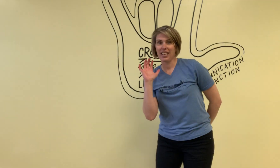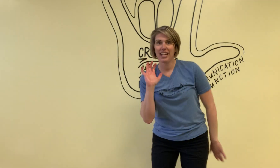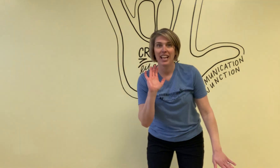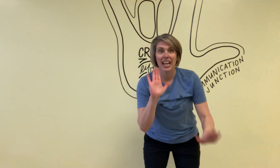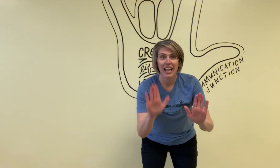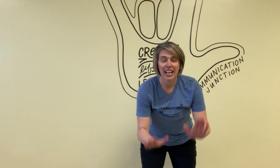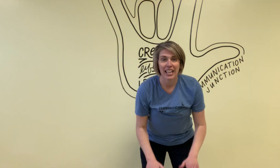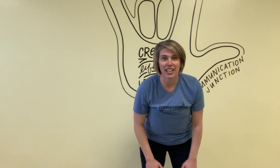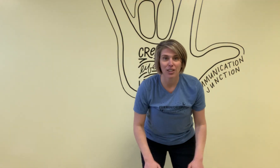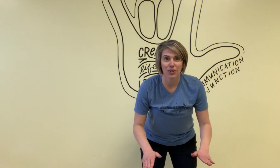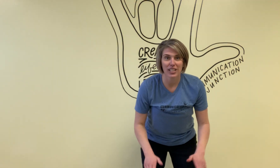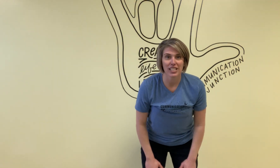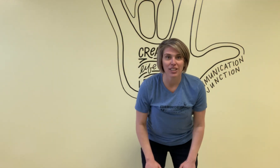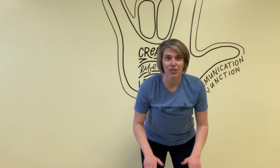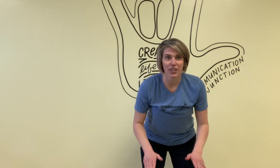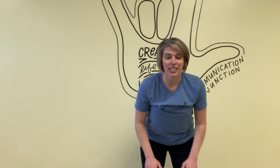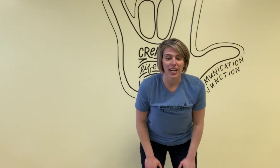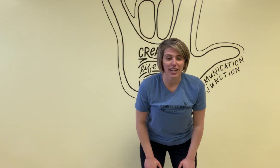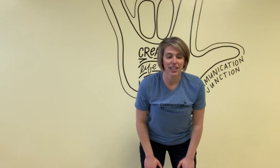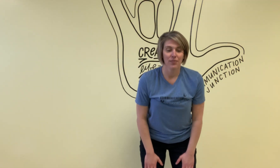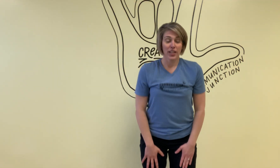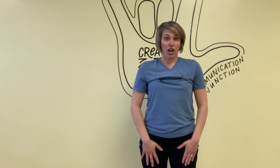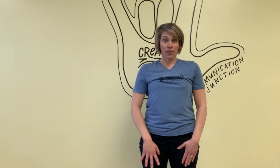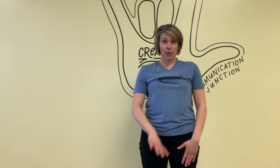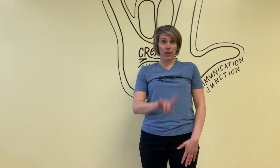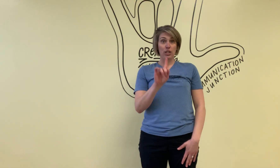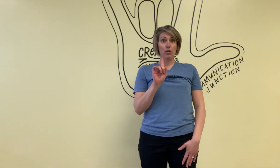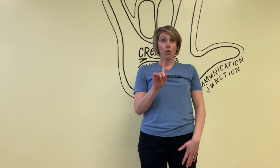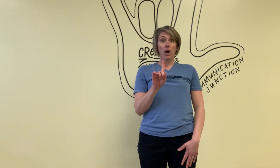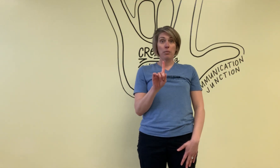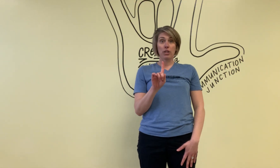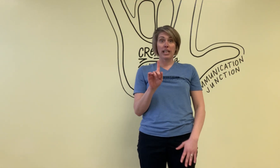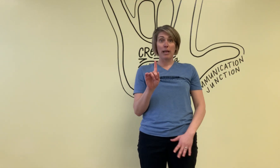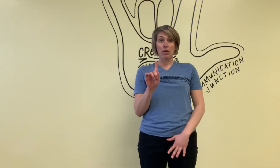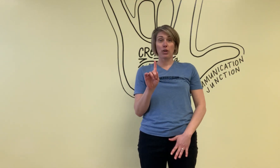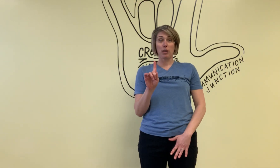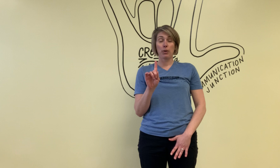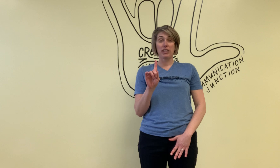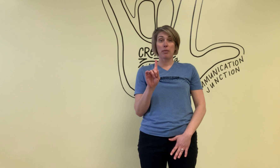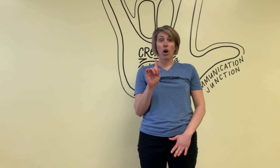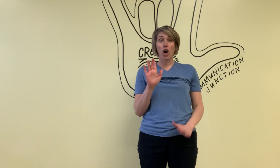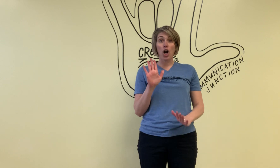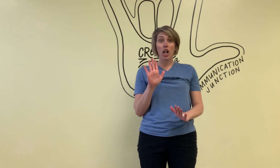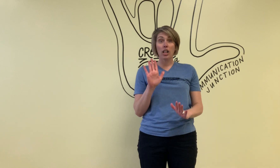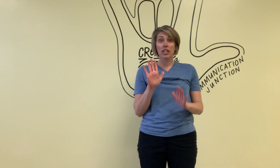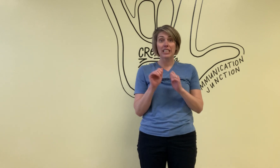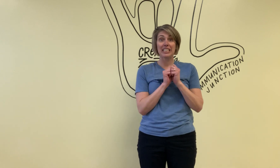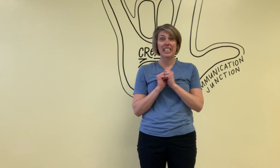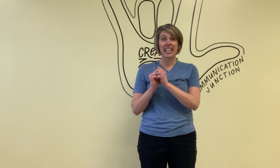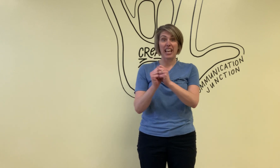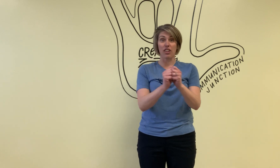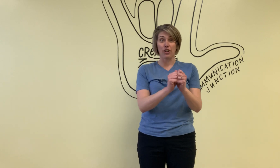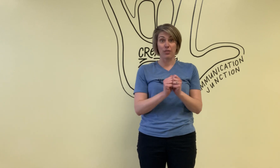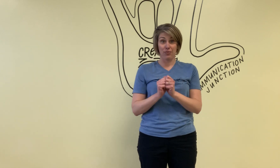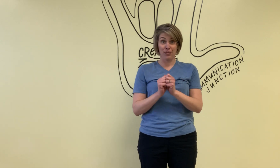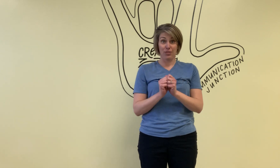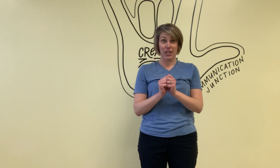wee. Hickory dickory dock. All right, we're gonna do it one more time and we're gonna put them all together.